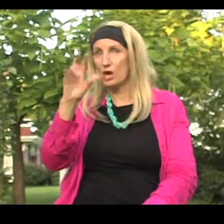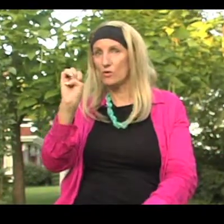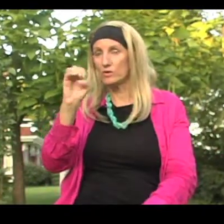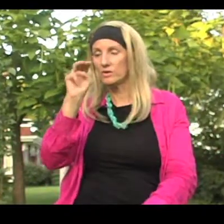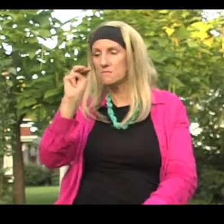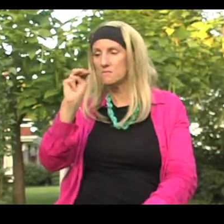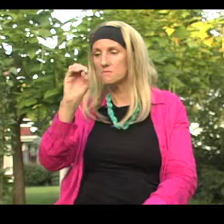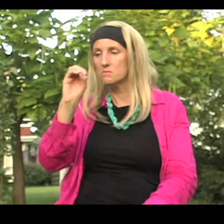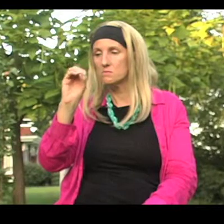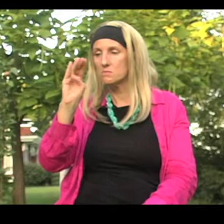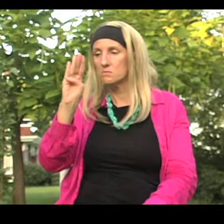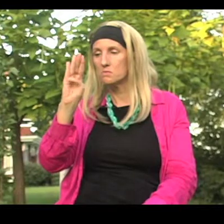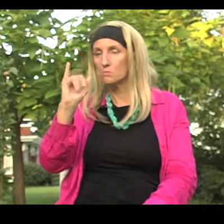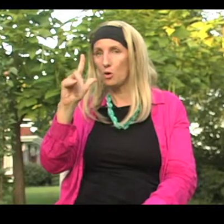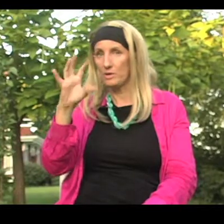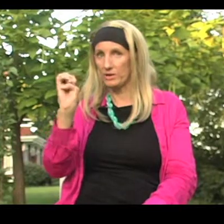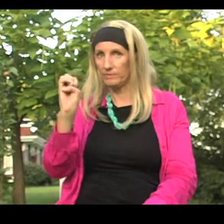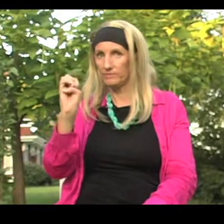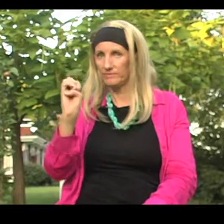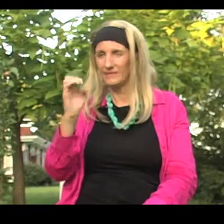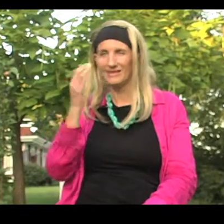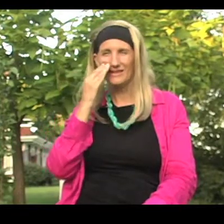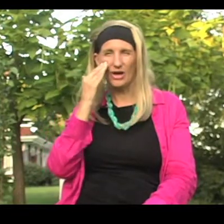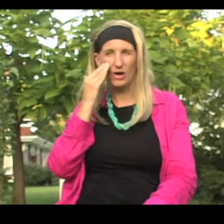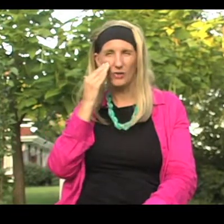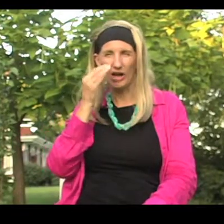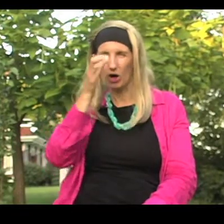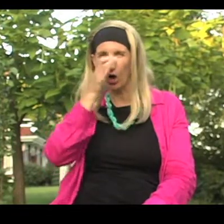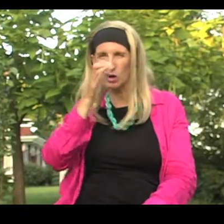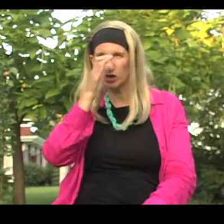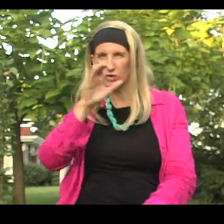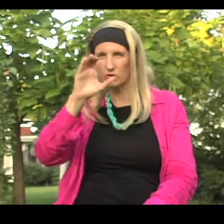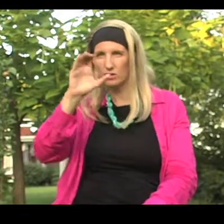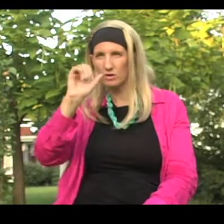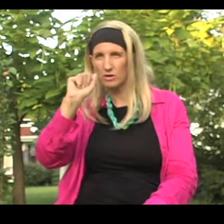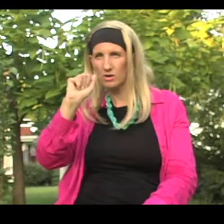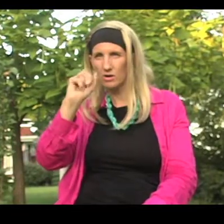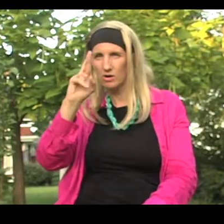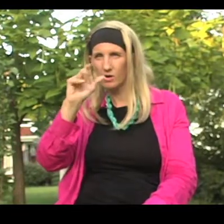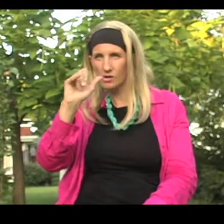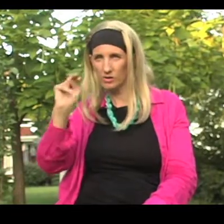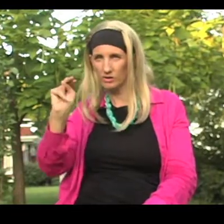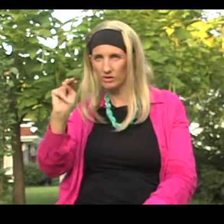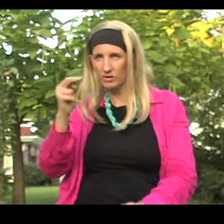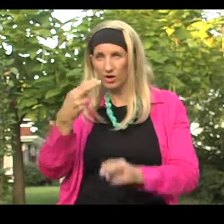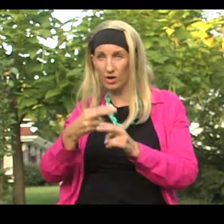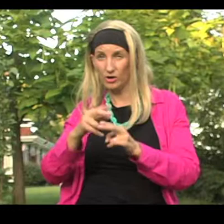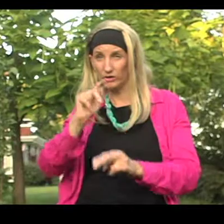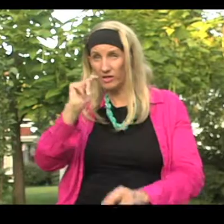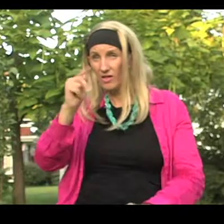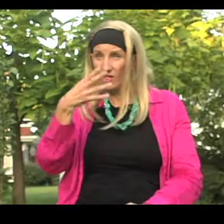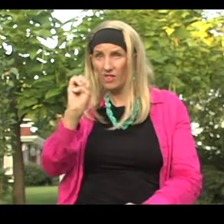Flintstone Mobile. You know, that cartoon called